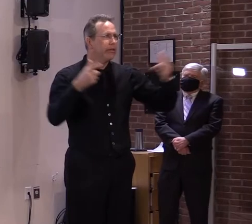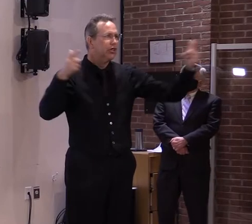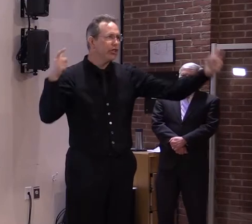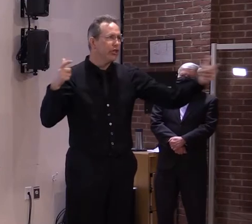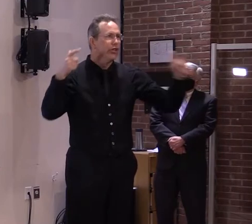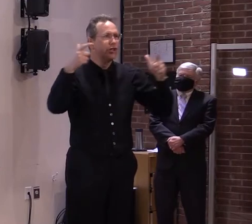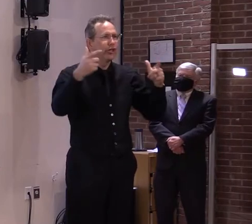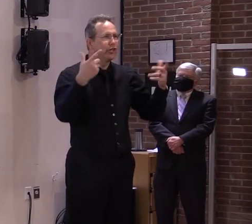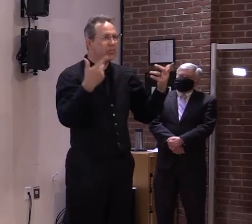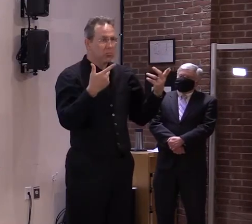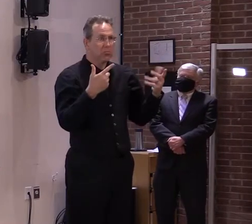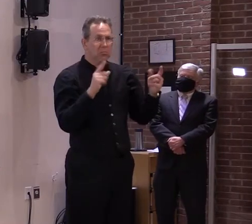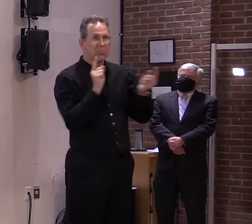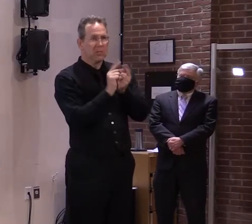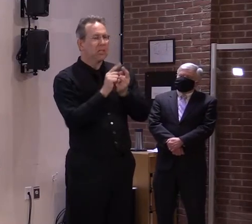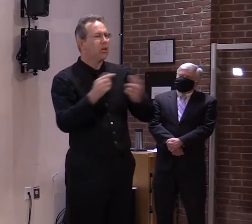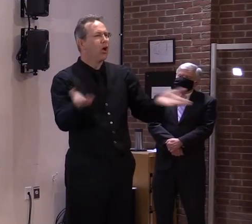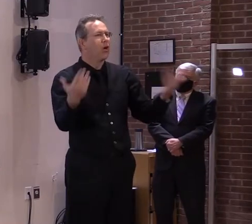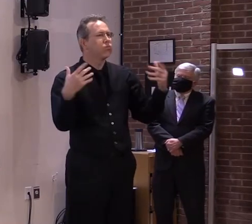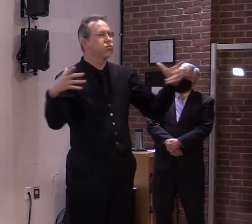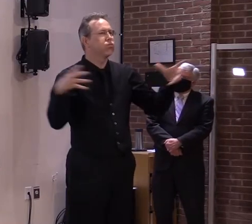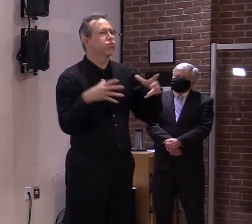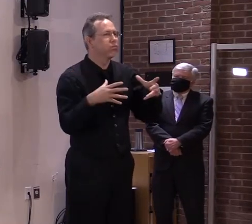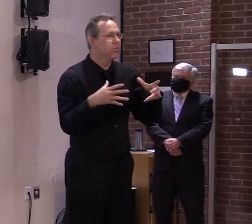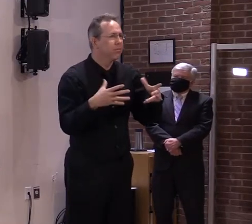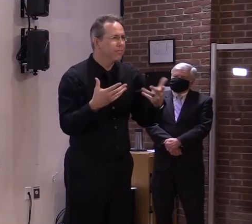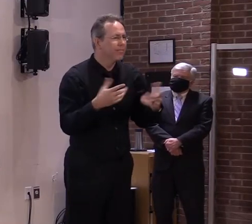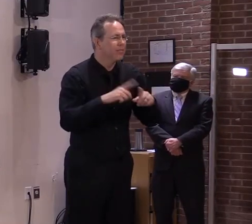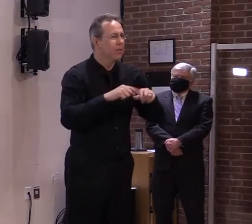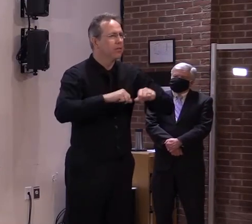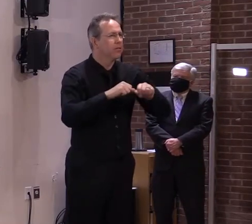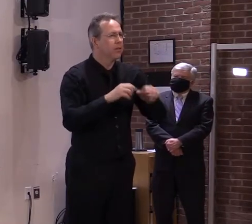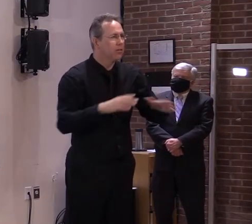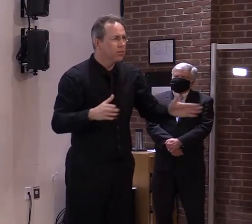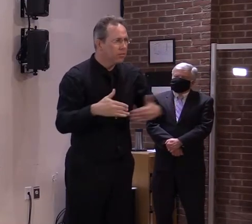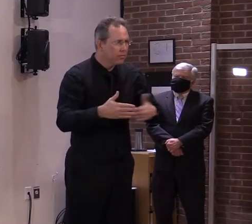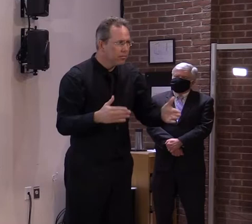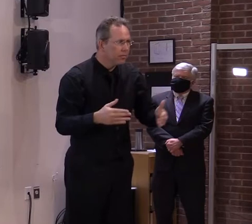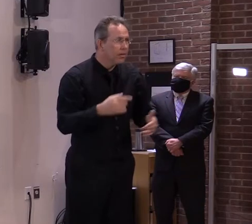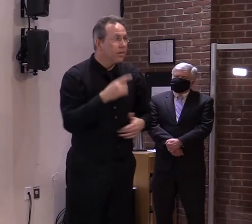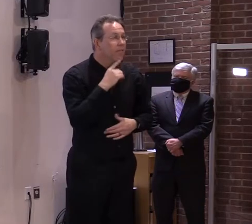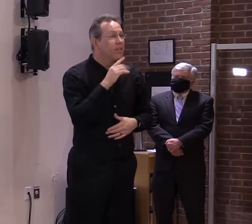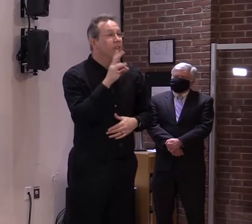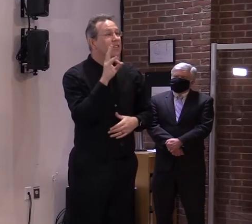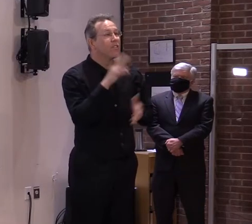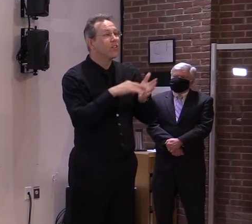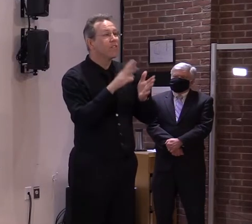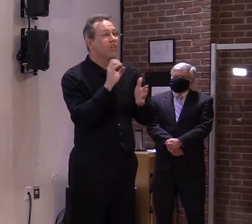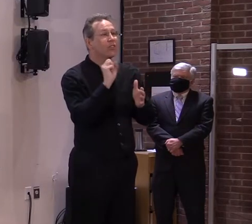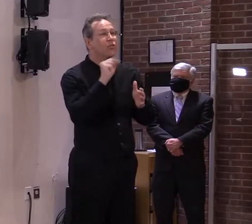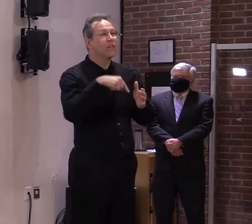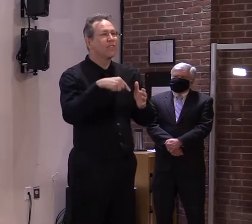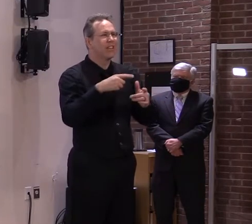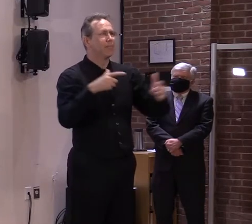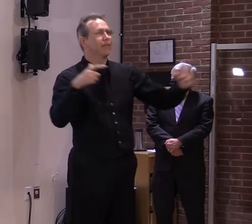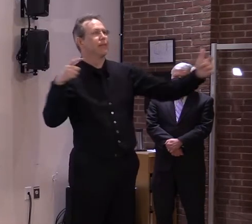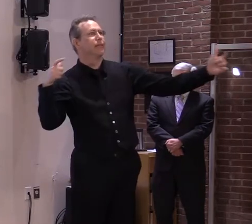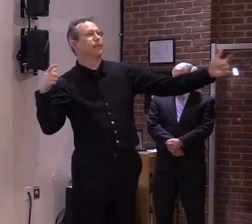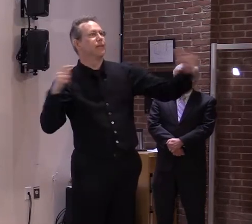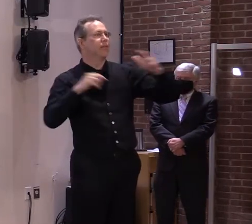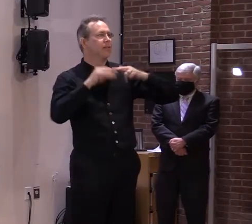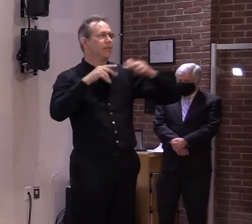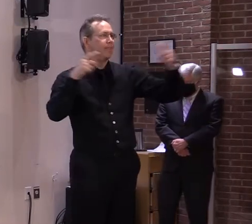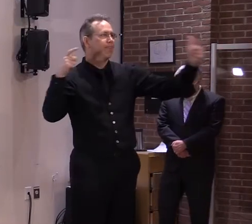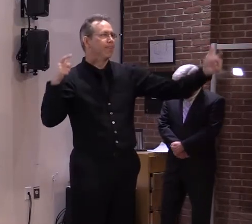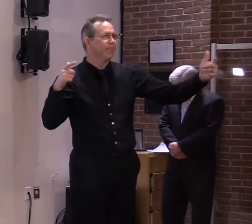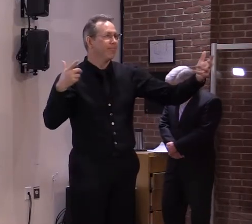is 7,500 square feet, they should only have 75 people inside. So again, we have set this